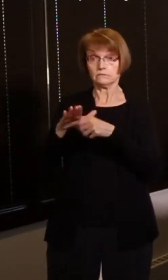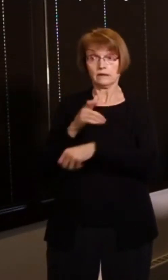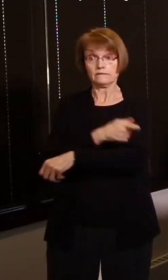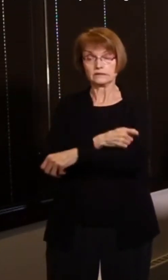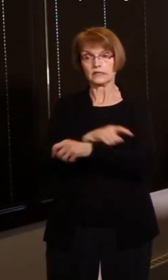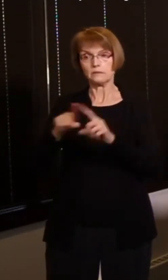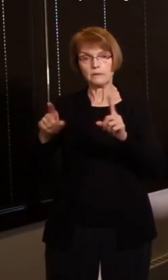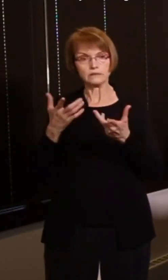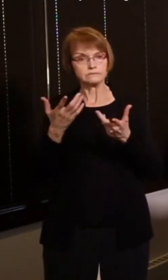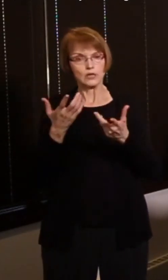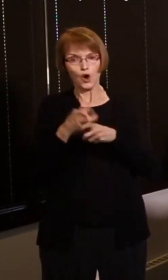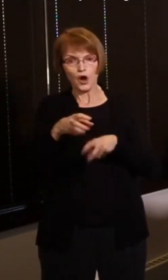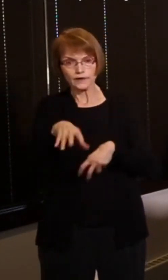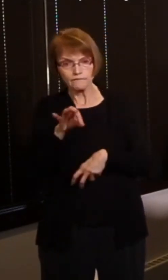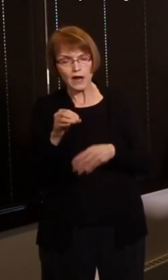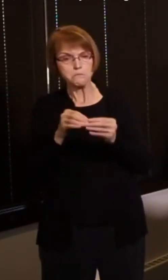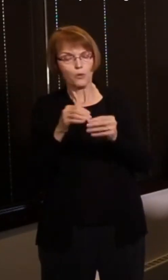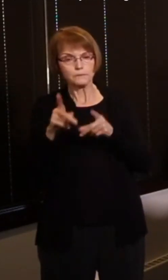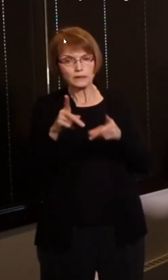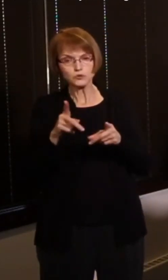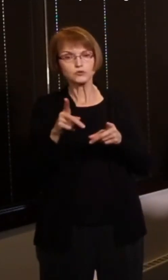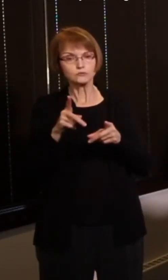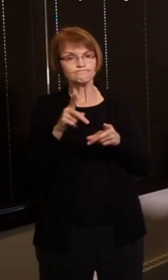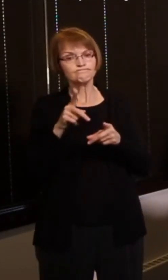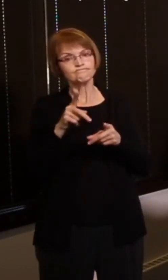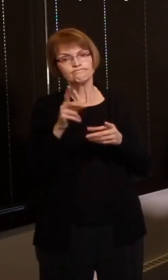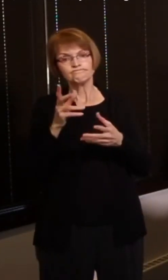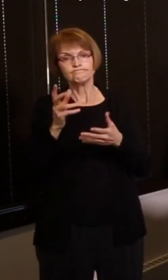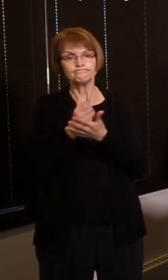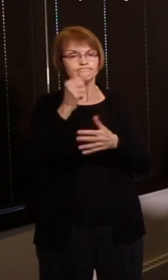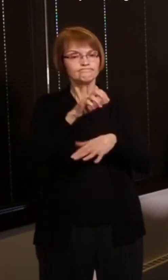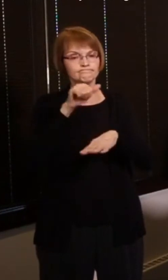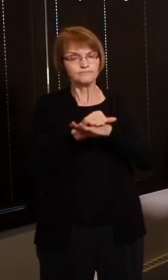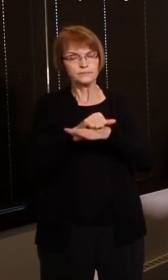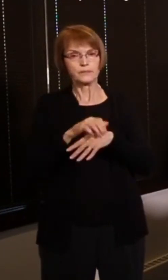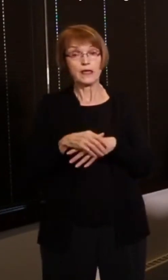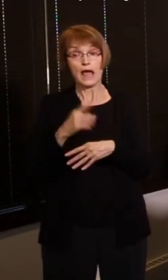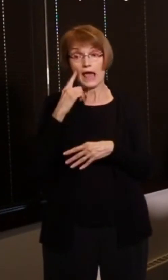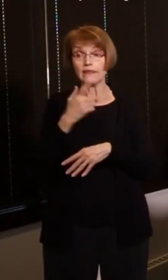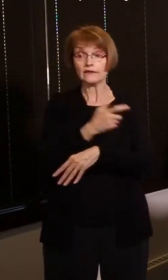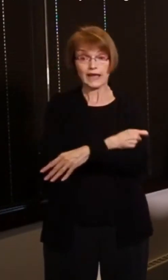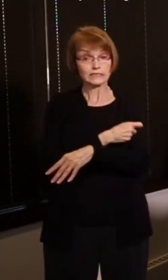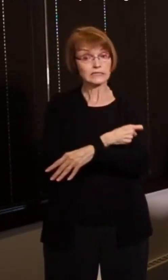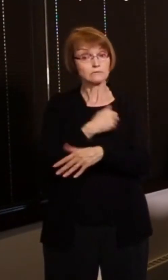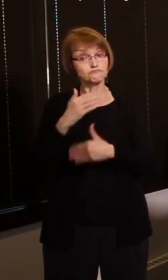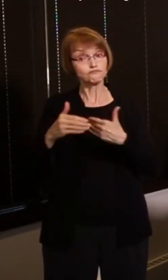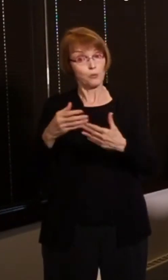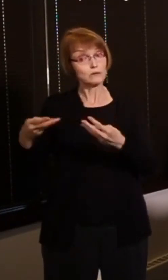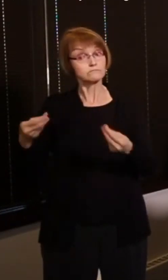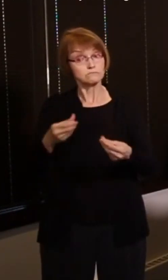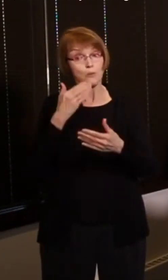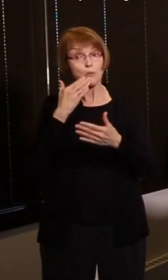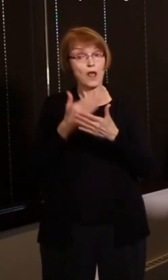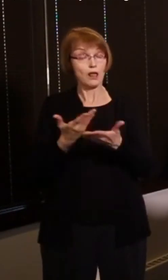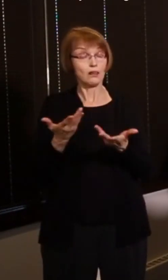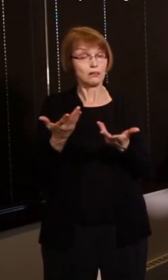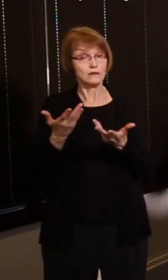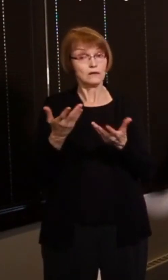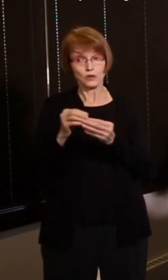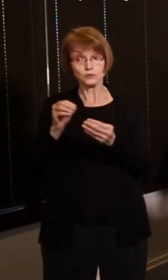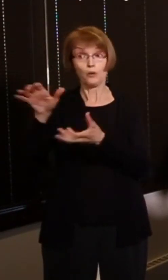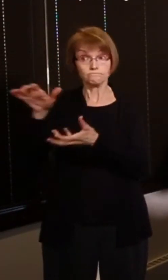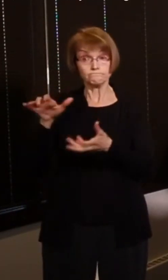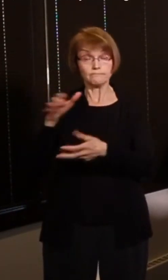slots. So I think it's going well with the increase in vaccine that's going to be coming our way with the